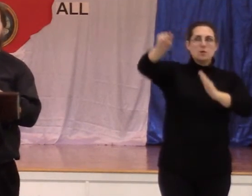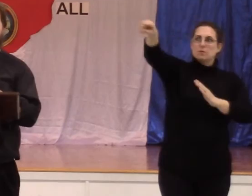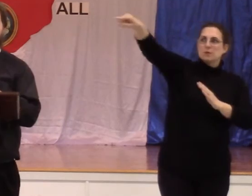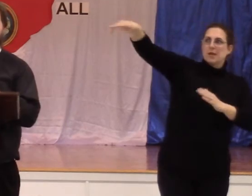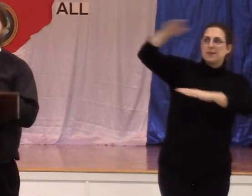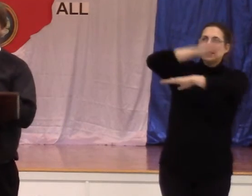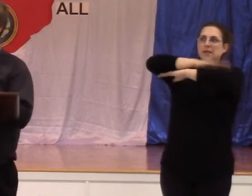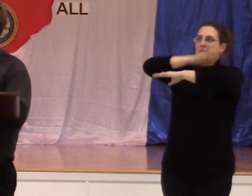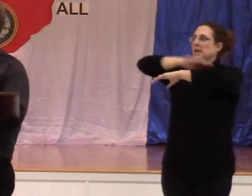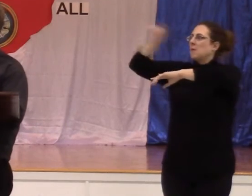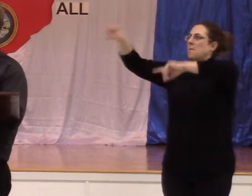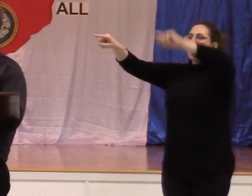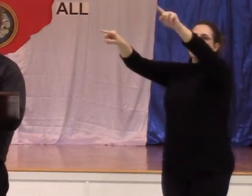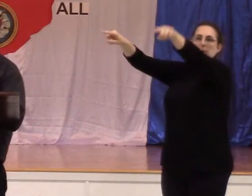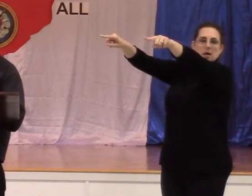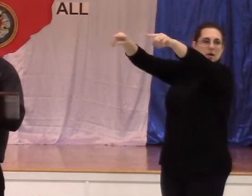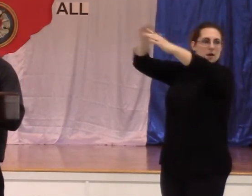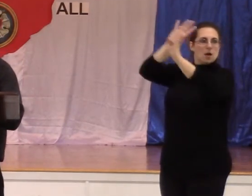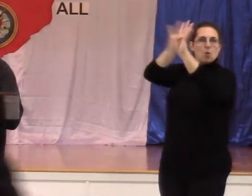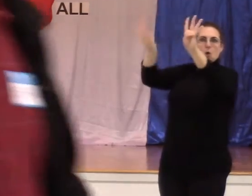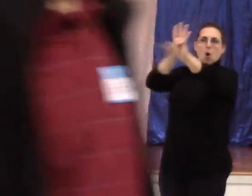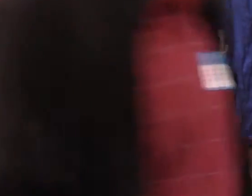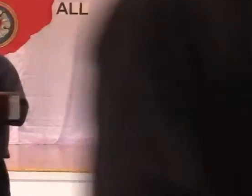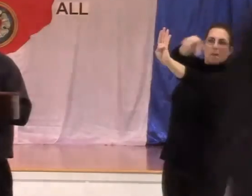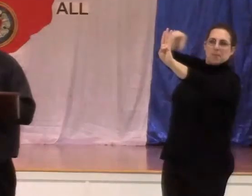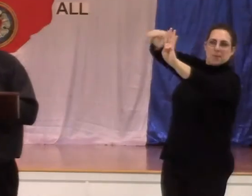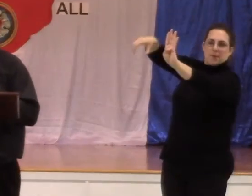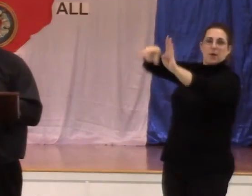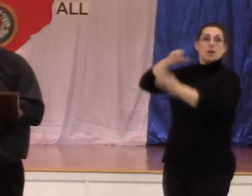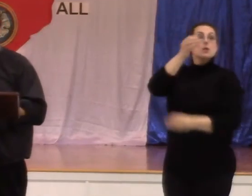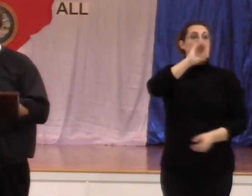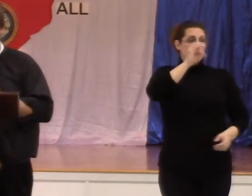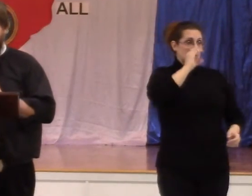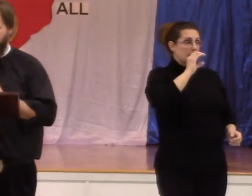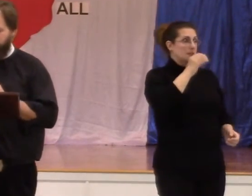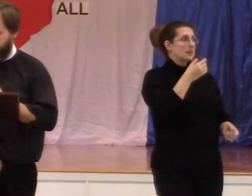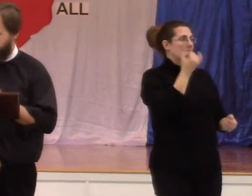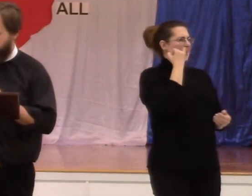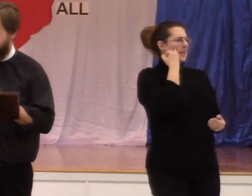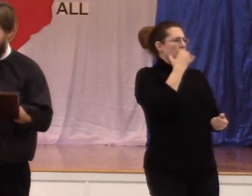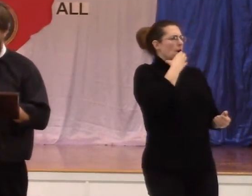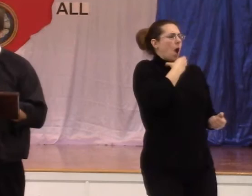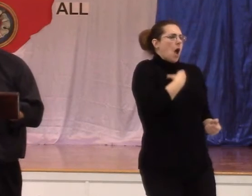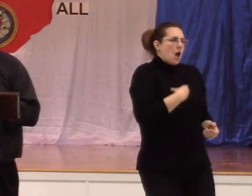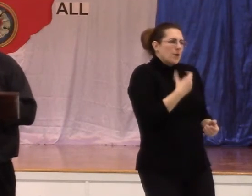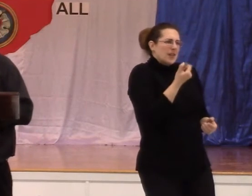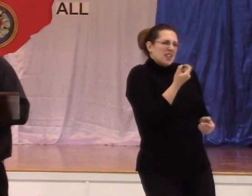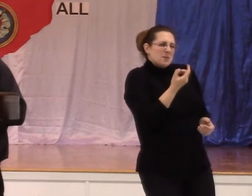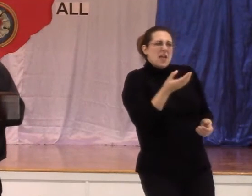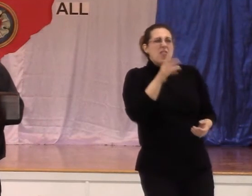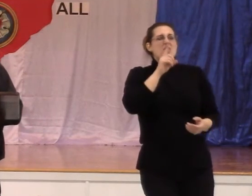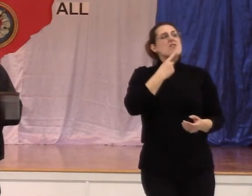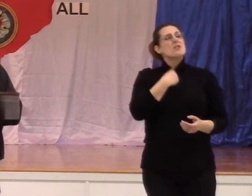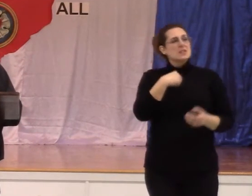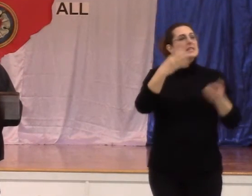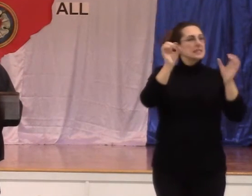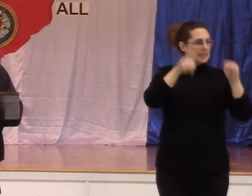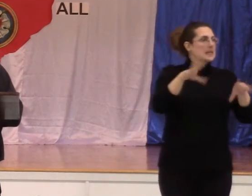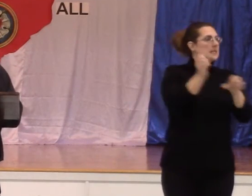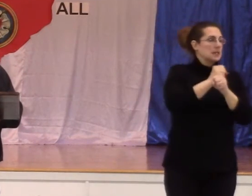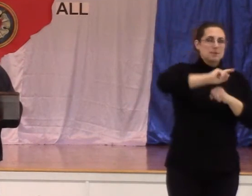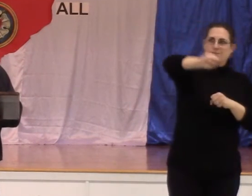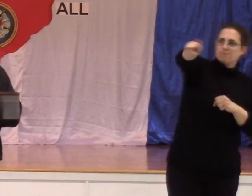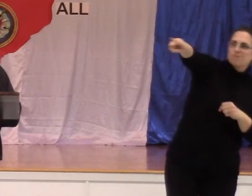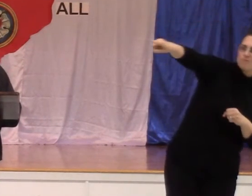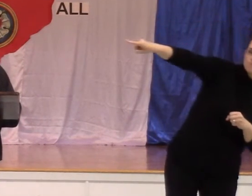both tables on both sides of the wall, and drinks. So if you get a little hungry throughout the morning, there's a little snack for